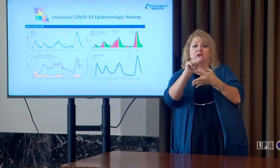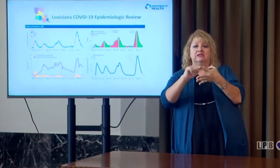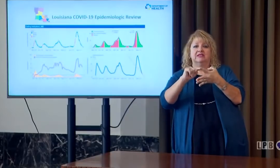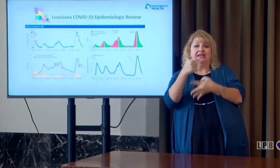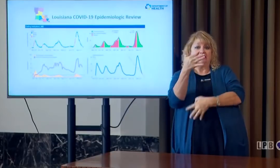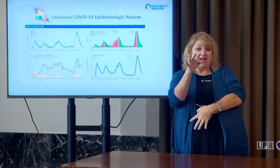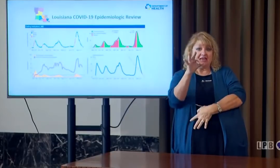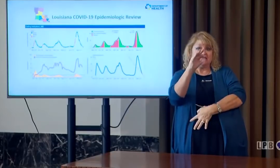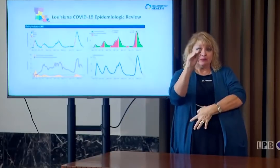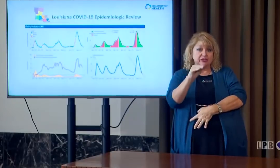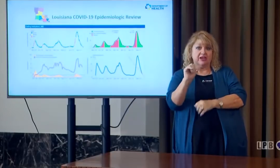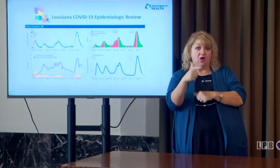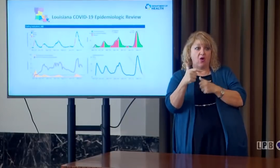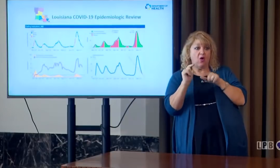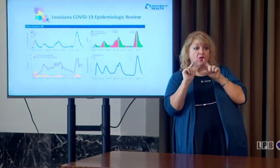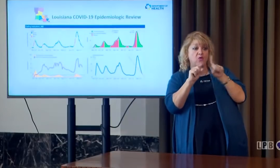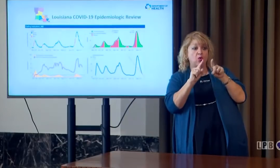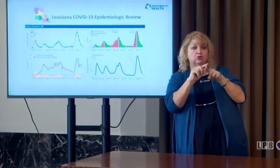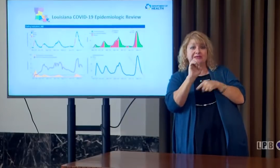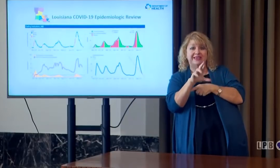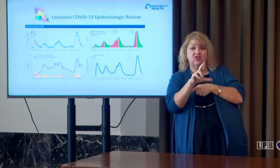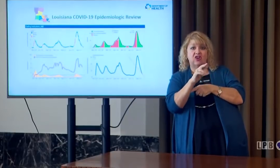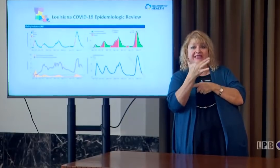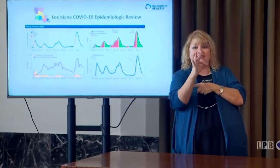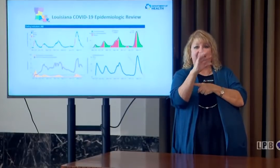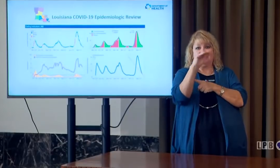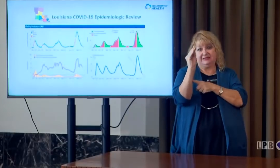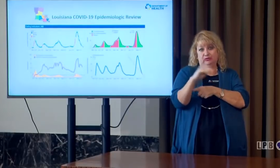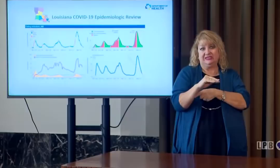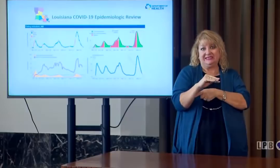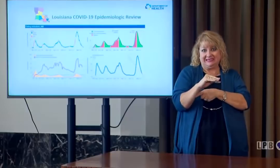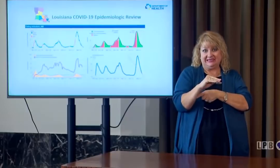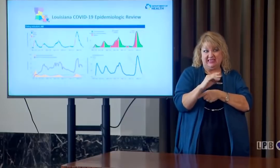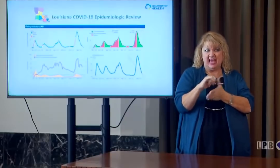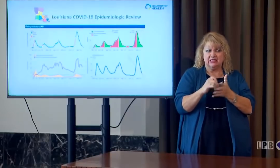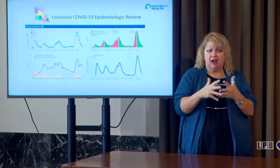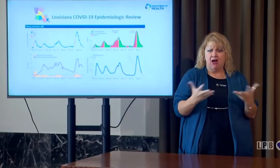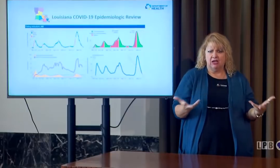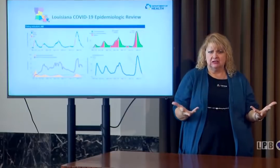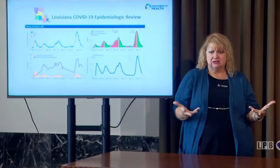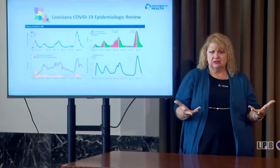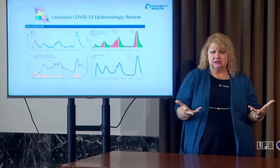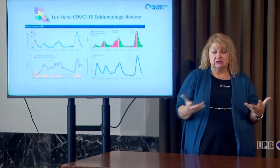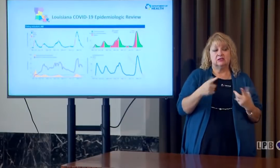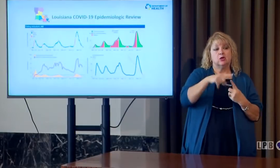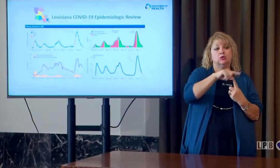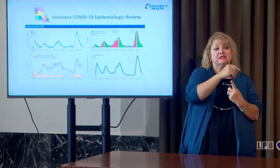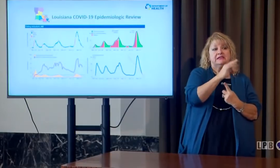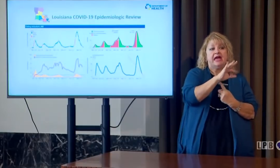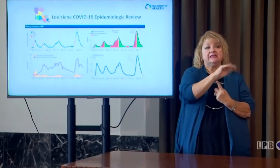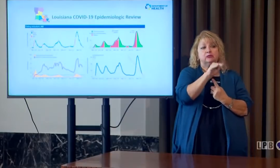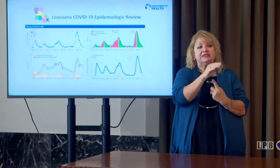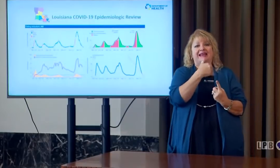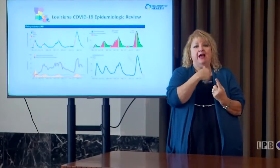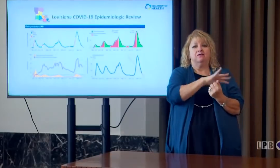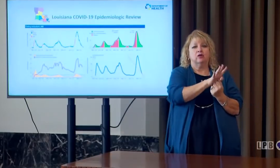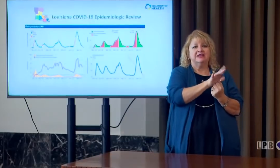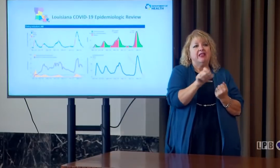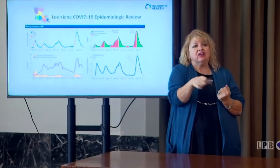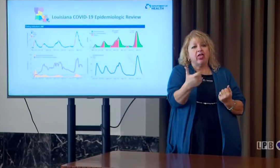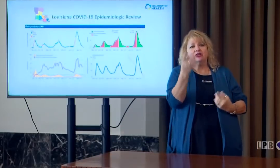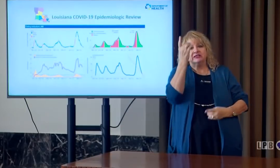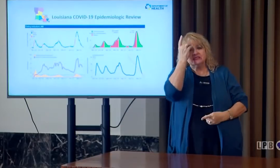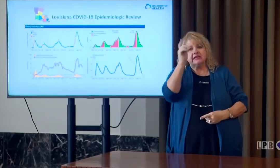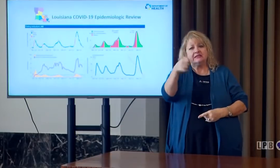visits being attributable to COVID-like symptoms. That's a giant percentage, considering all the other diseases out there that people seek care for.